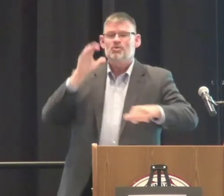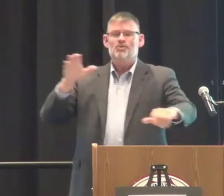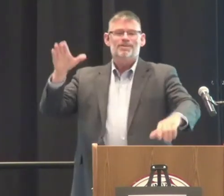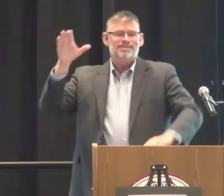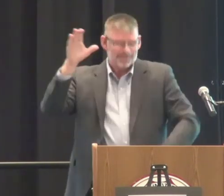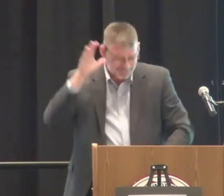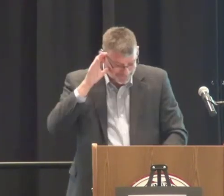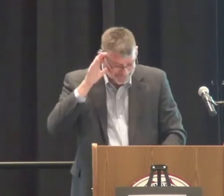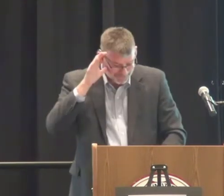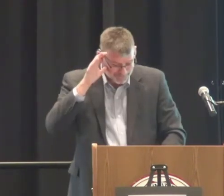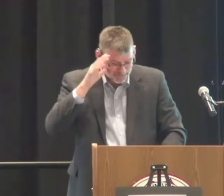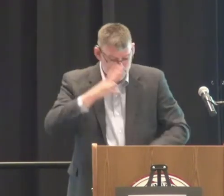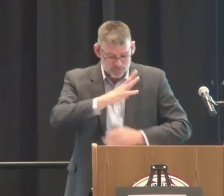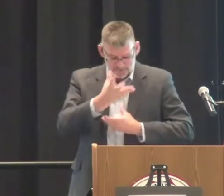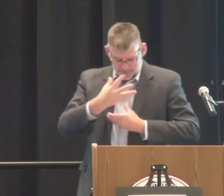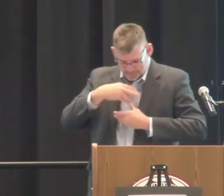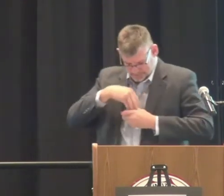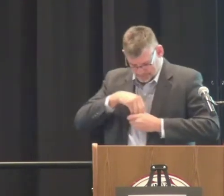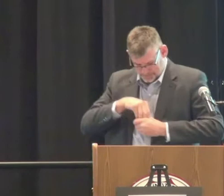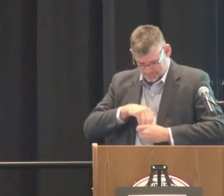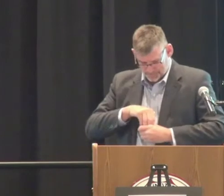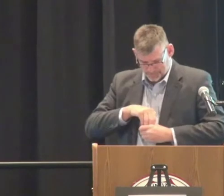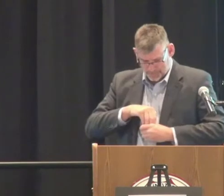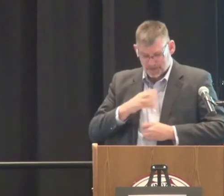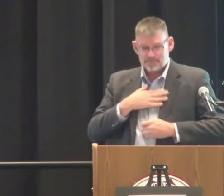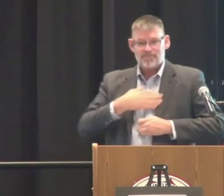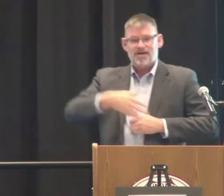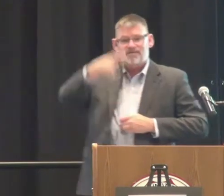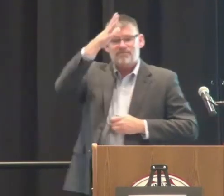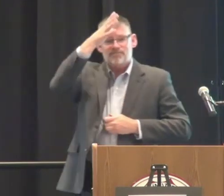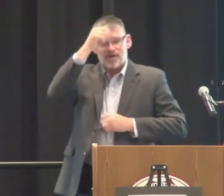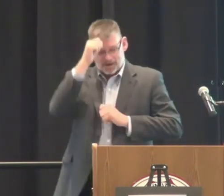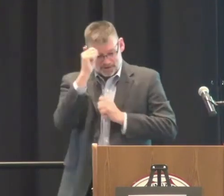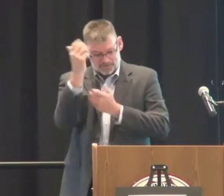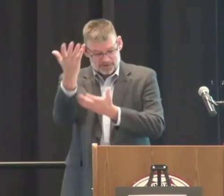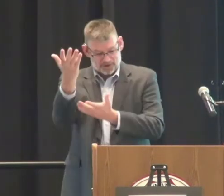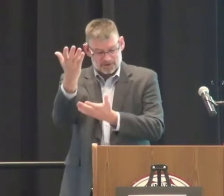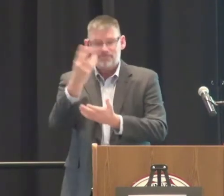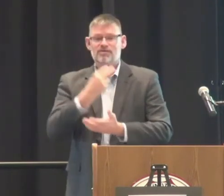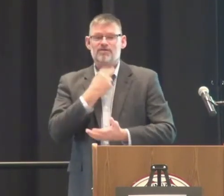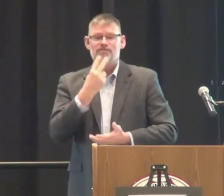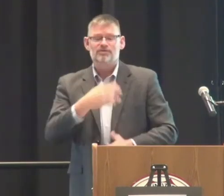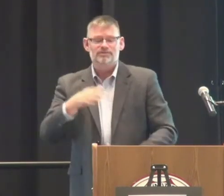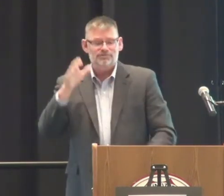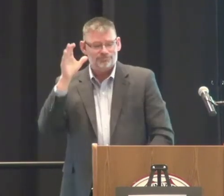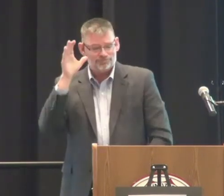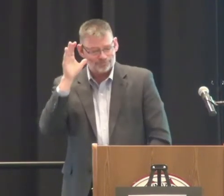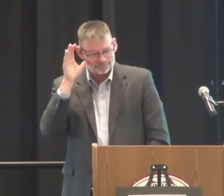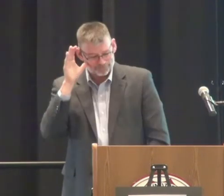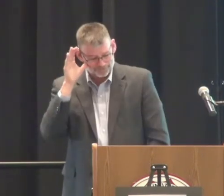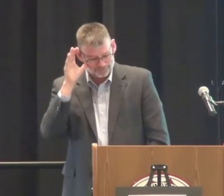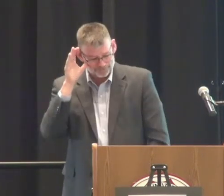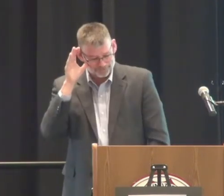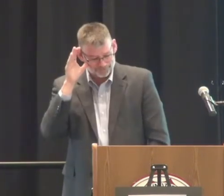to listen quietly within my Father's voice.